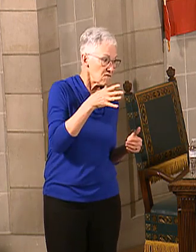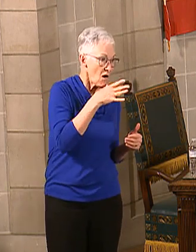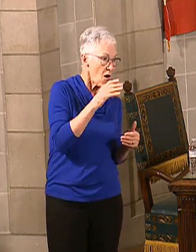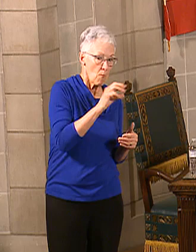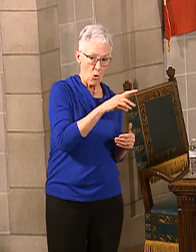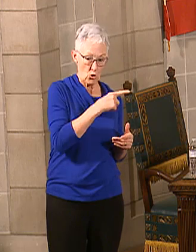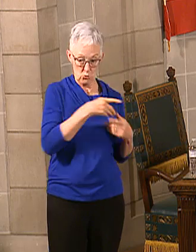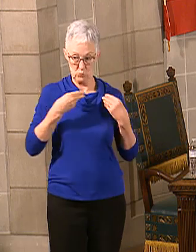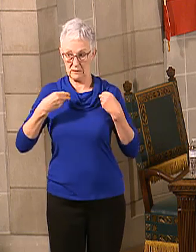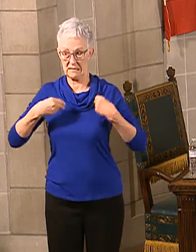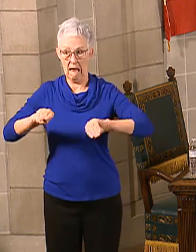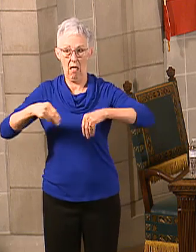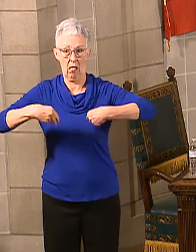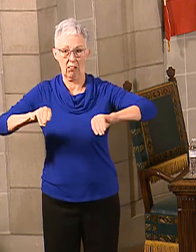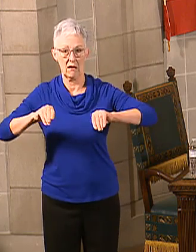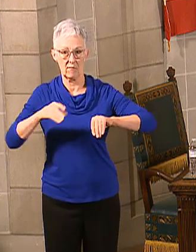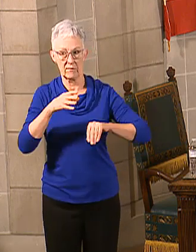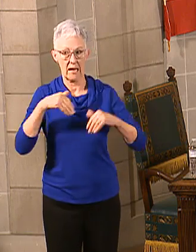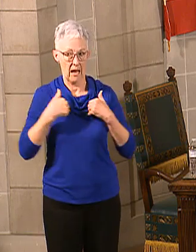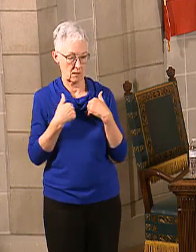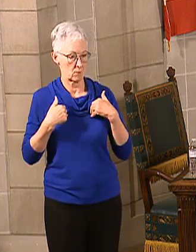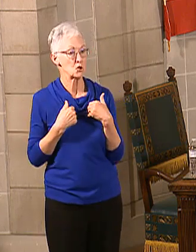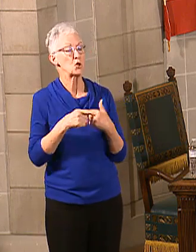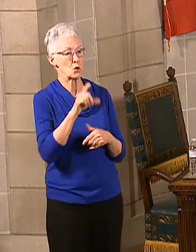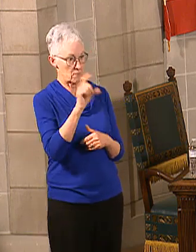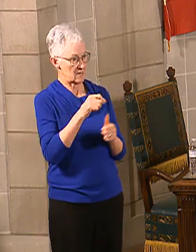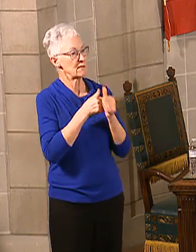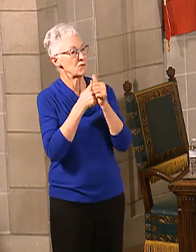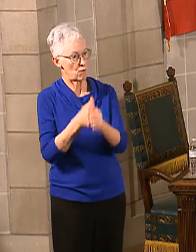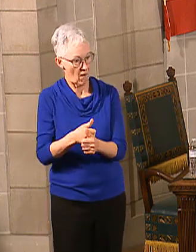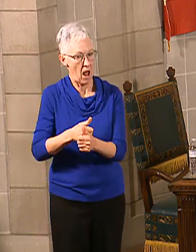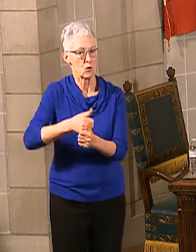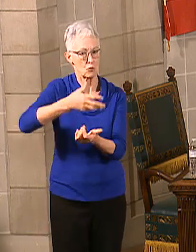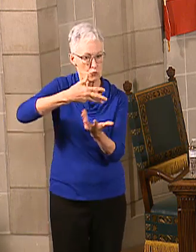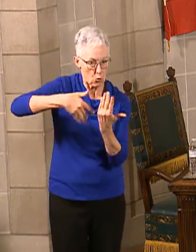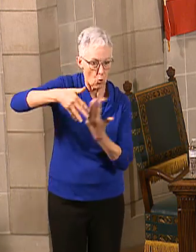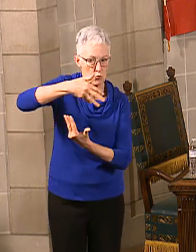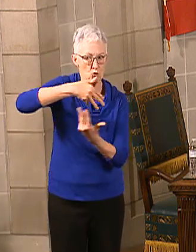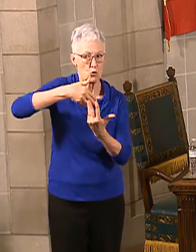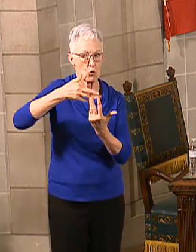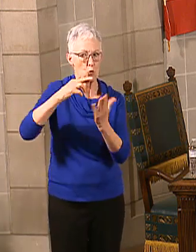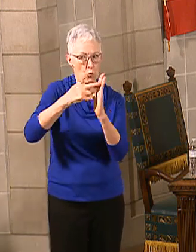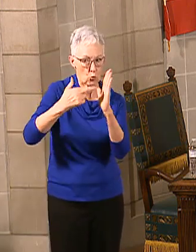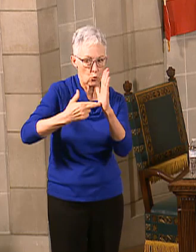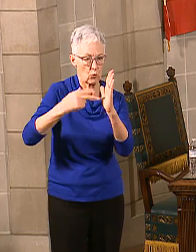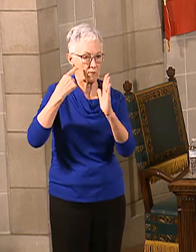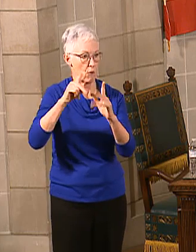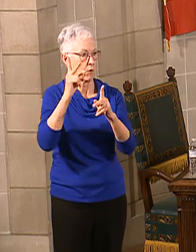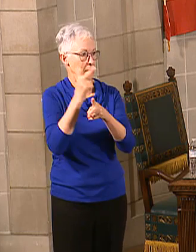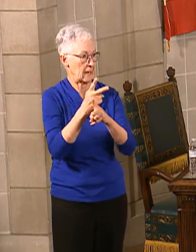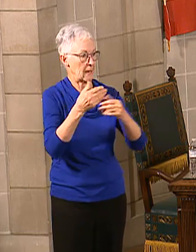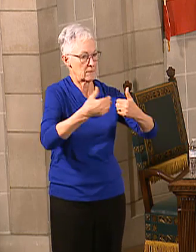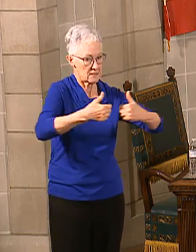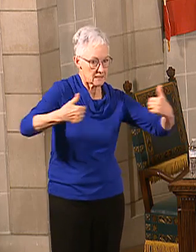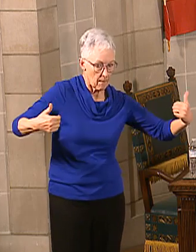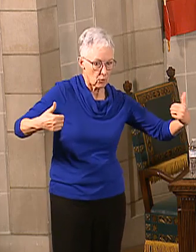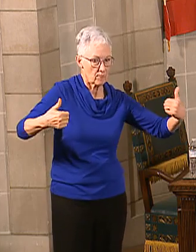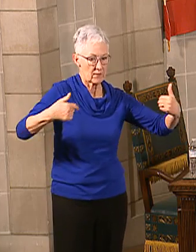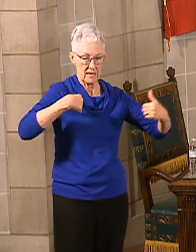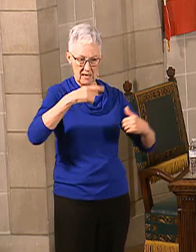remember that you have to practice that good social distancing. You can find that on the Nebraska Department of Agriculture's website. Go check that out. You can find it there. I think it's